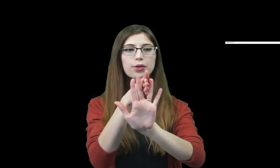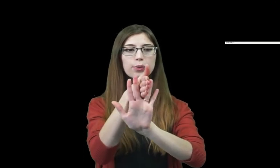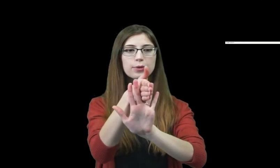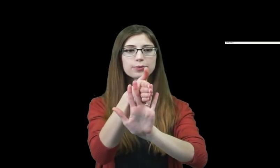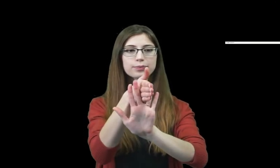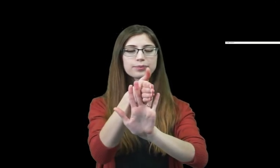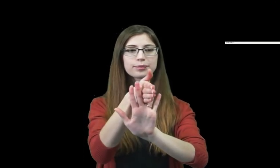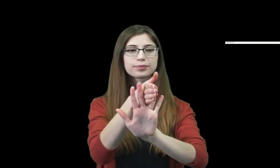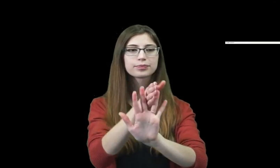Through.